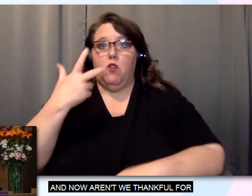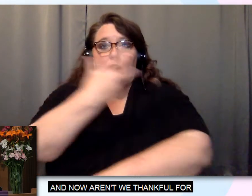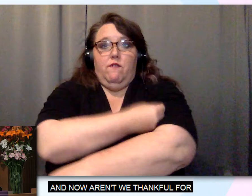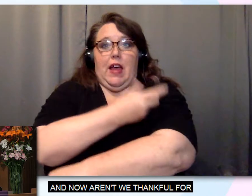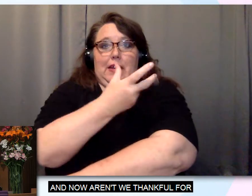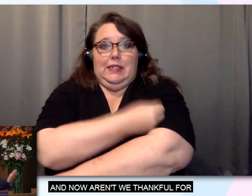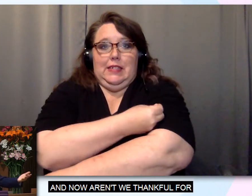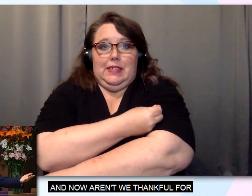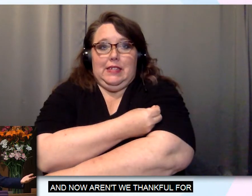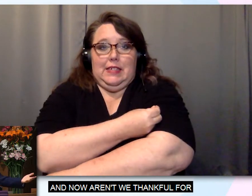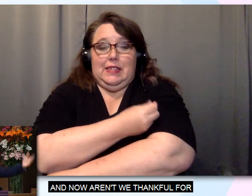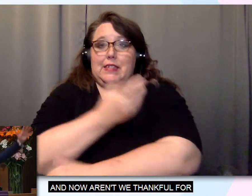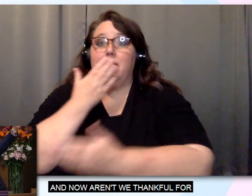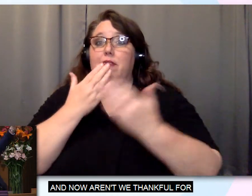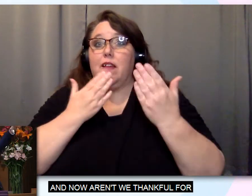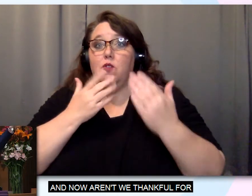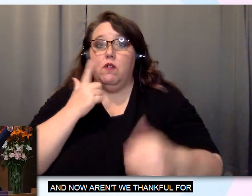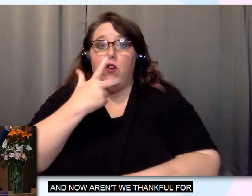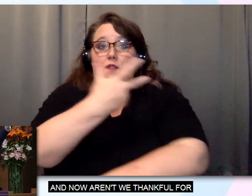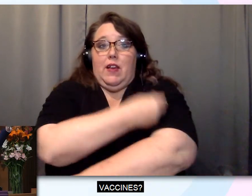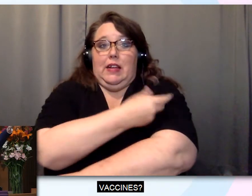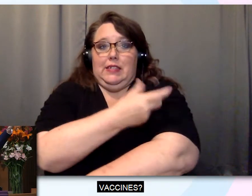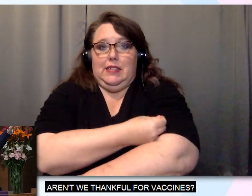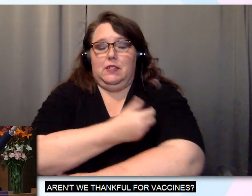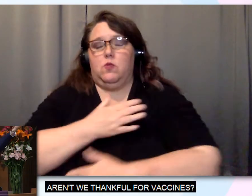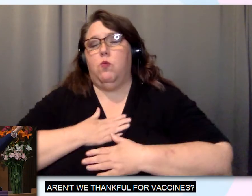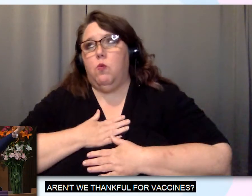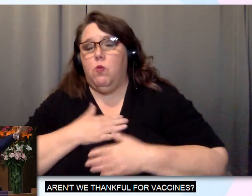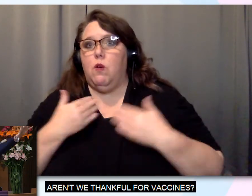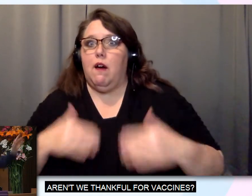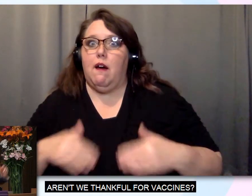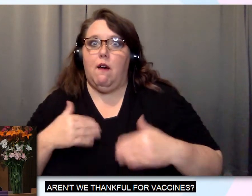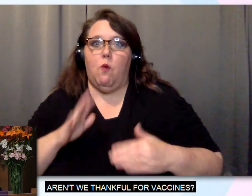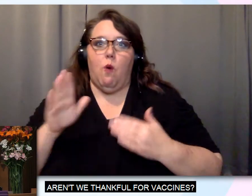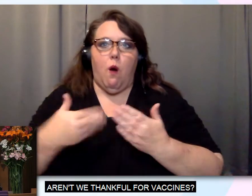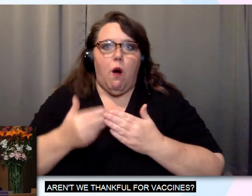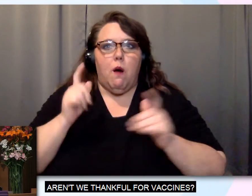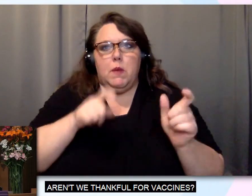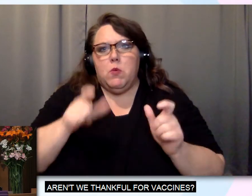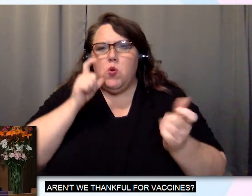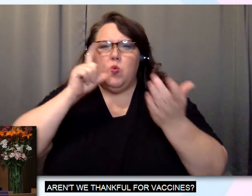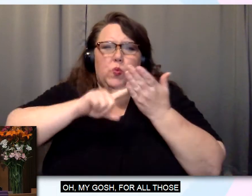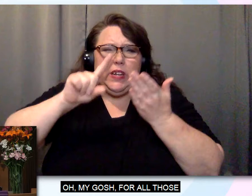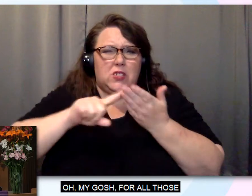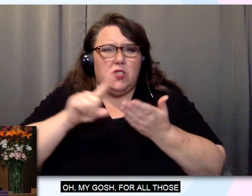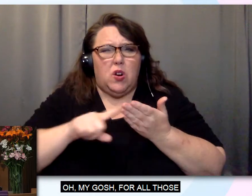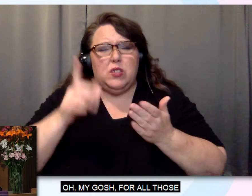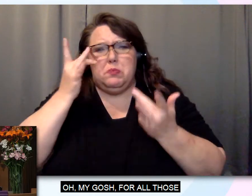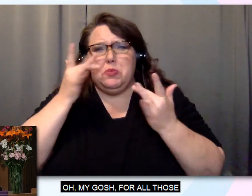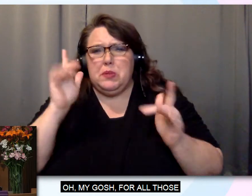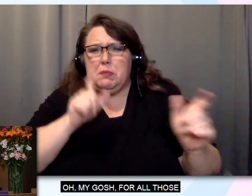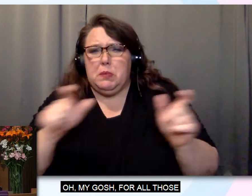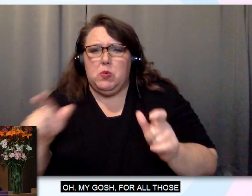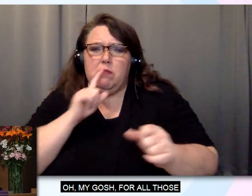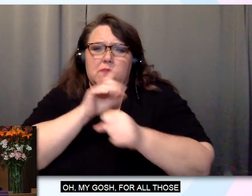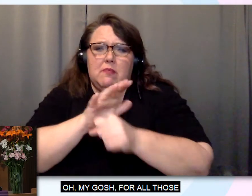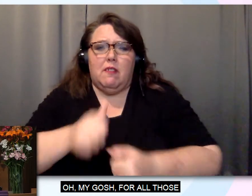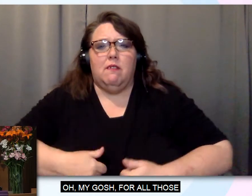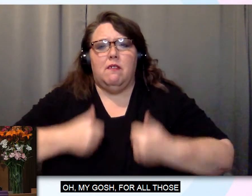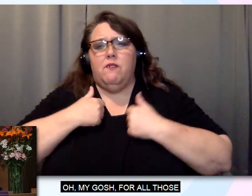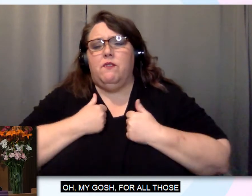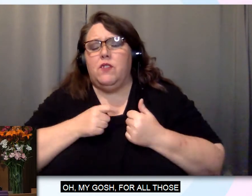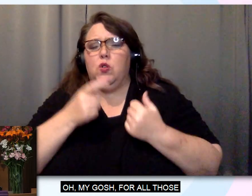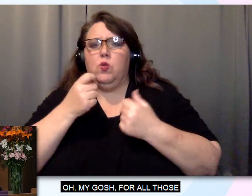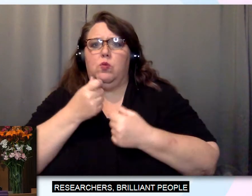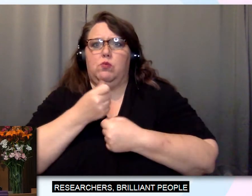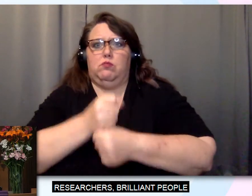aren't we thankful for vaccines? Aren't we thankful for vaccines? Oh my gosh, for all those researchers, brilliant people who've